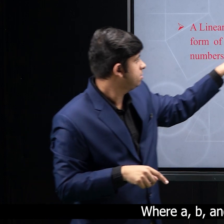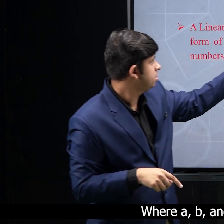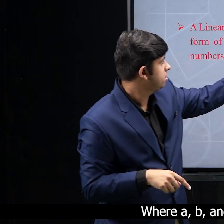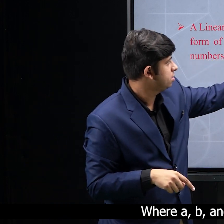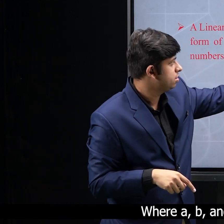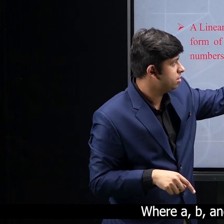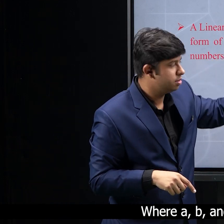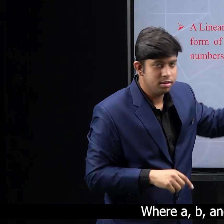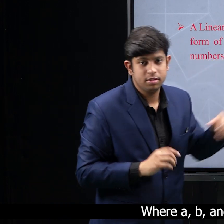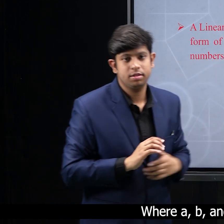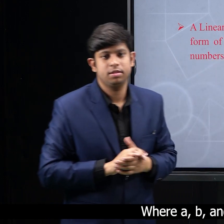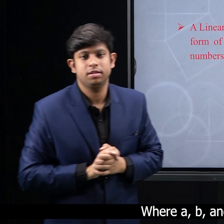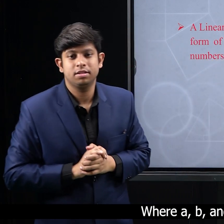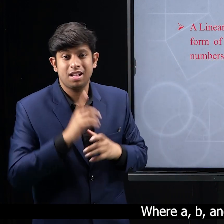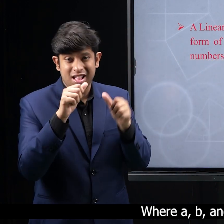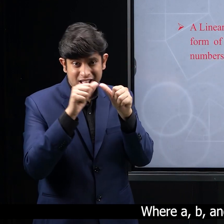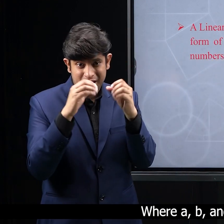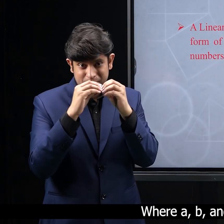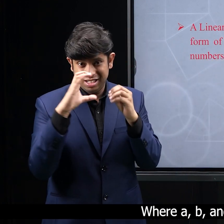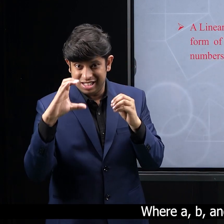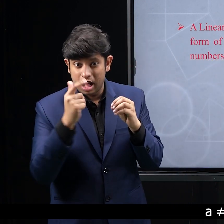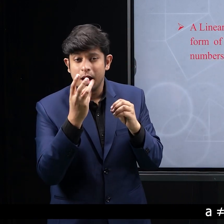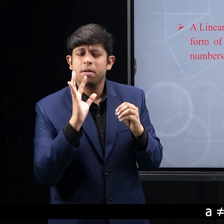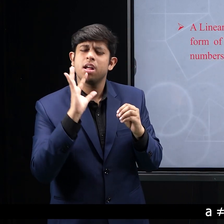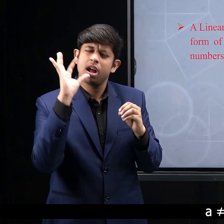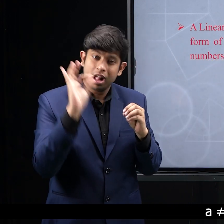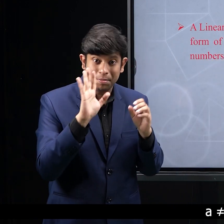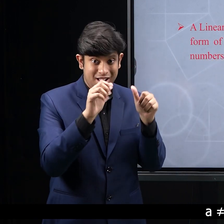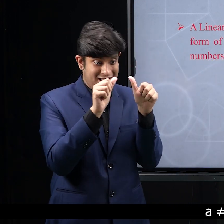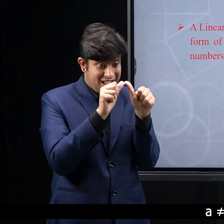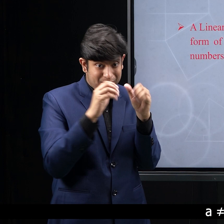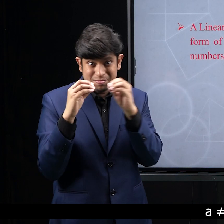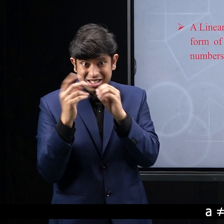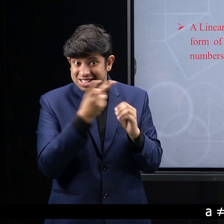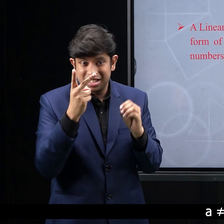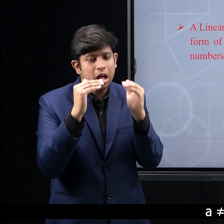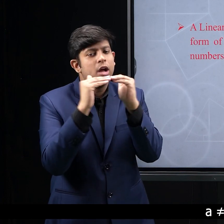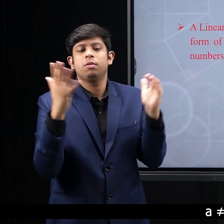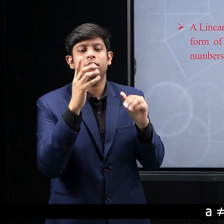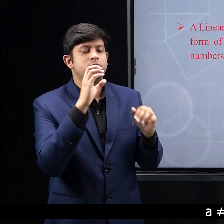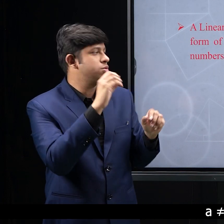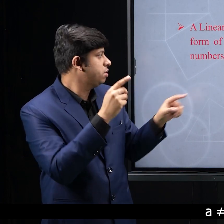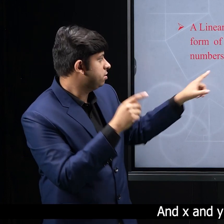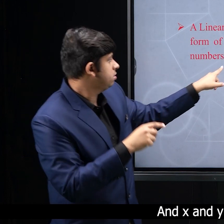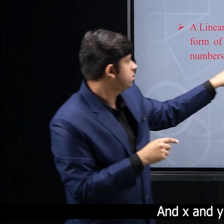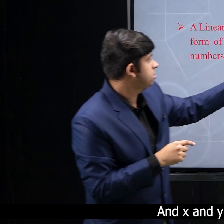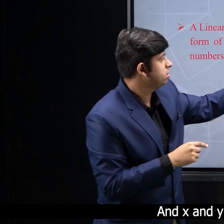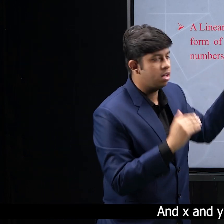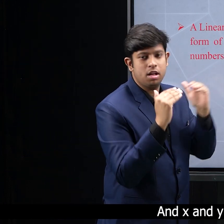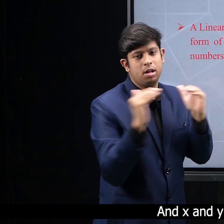where a, b and c are the real numbers, a not equal to 0 and b not equal to 0, and x and y are the